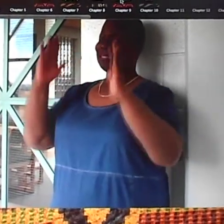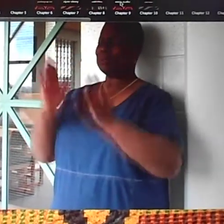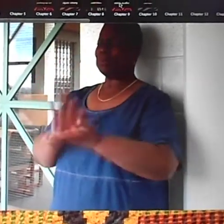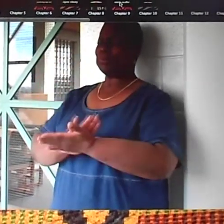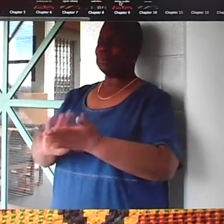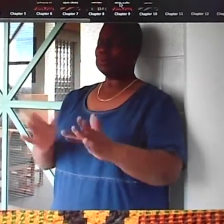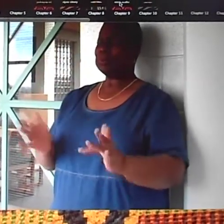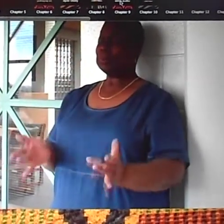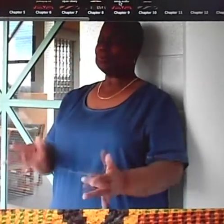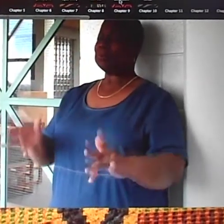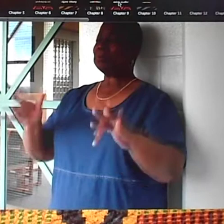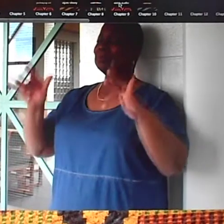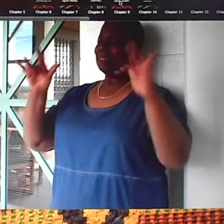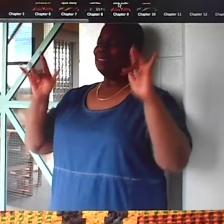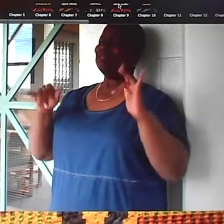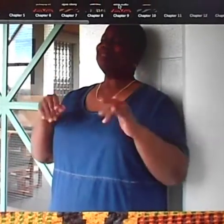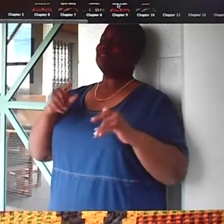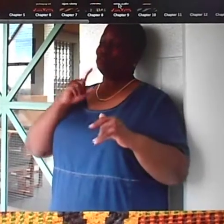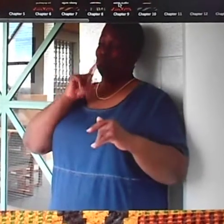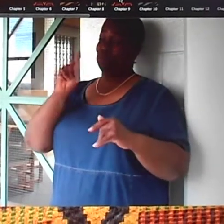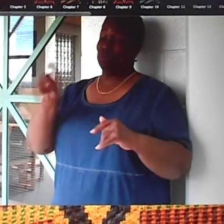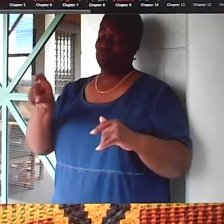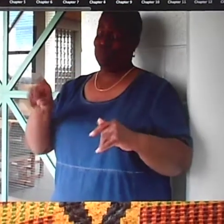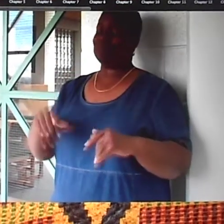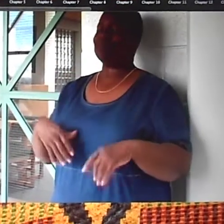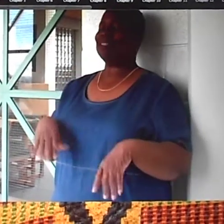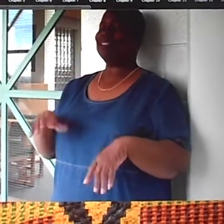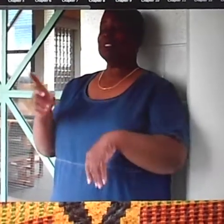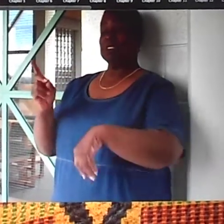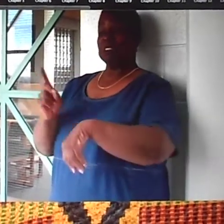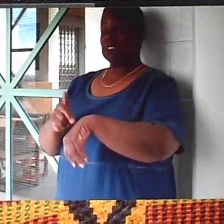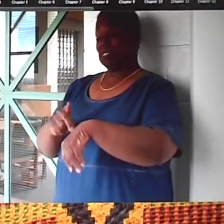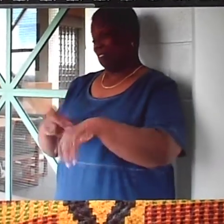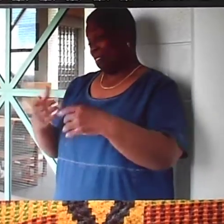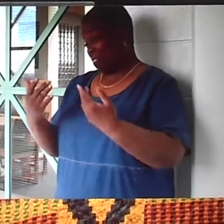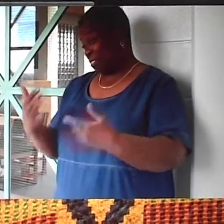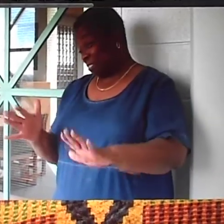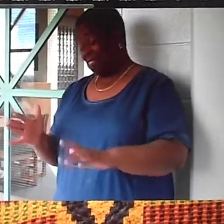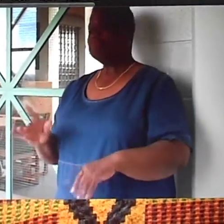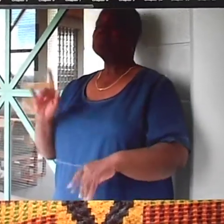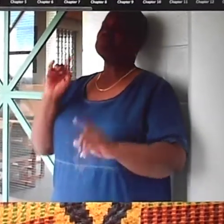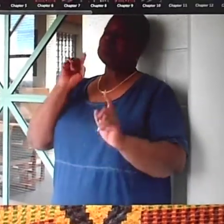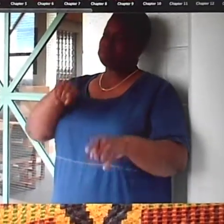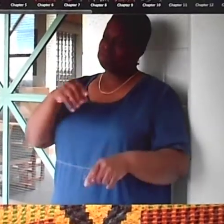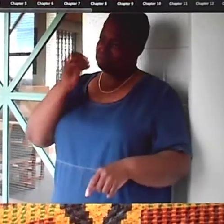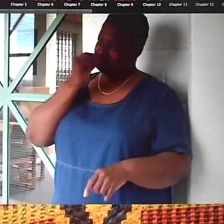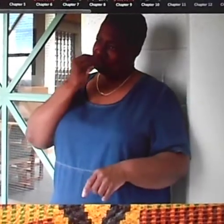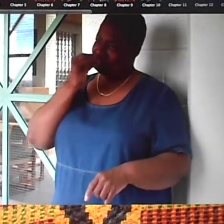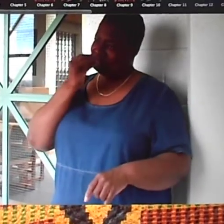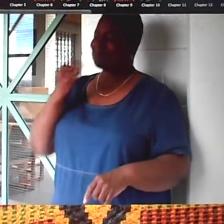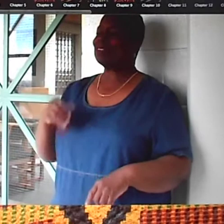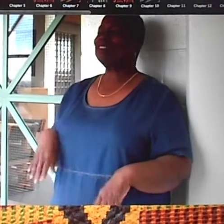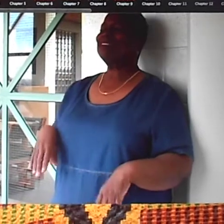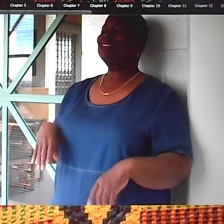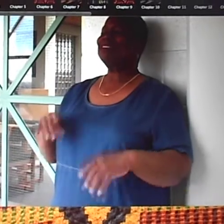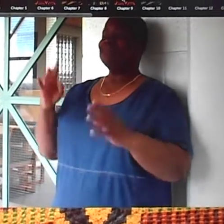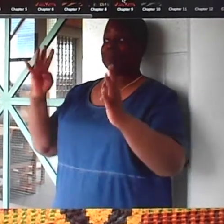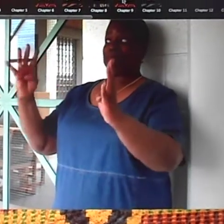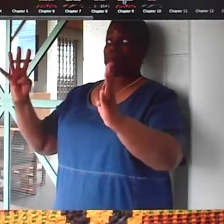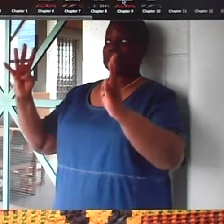until the hallway is clean and shining. Now that's what we should have been doing. Anyway, once the chores are finished, we'll go